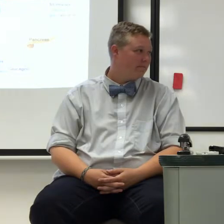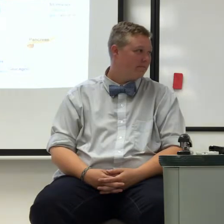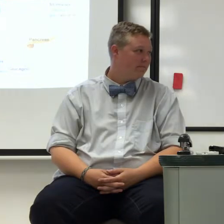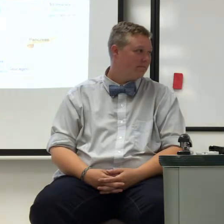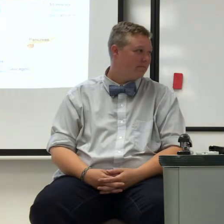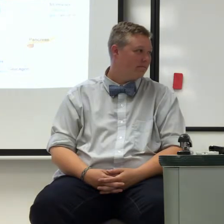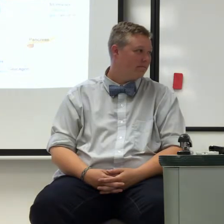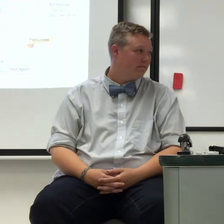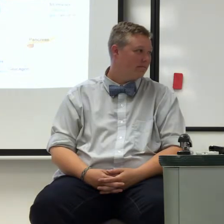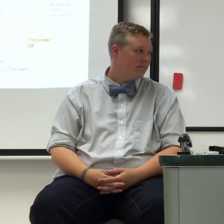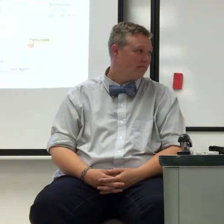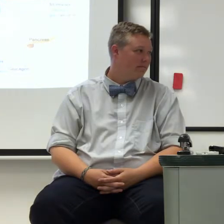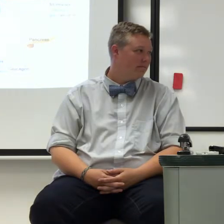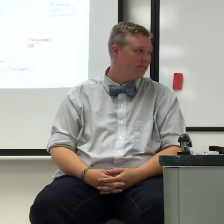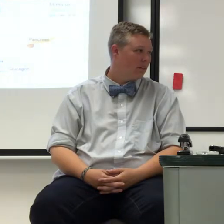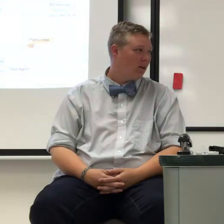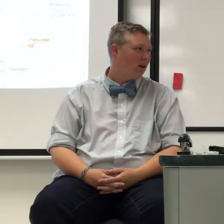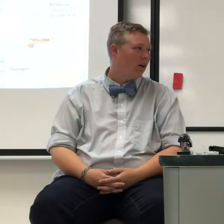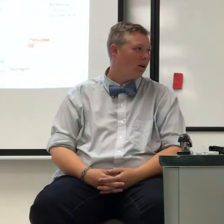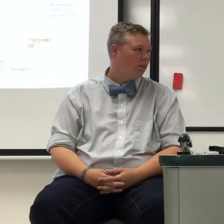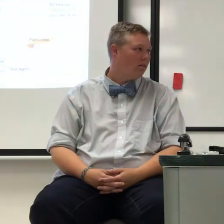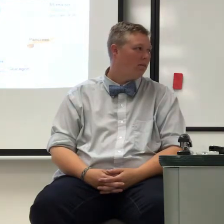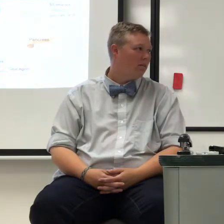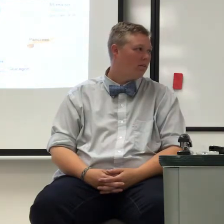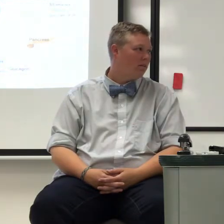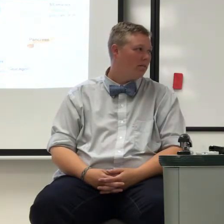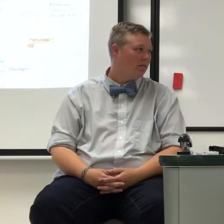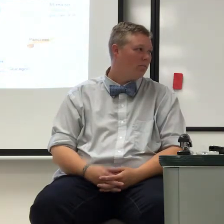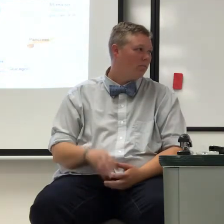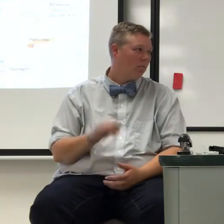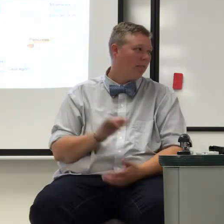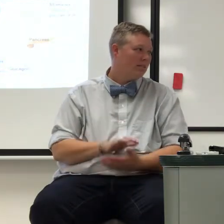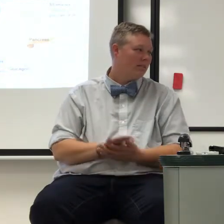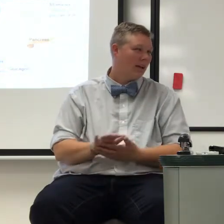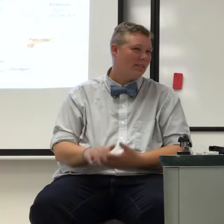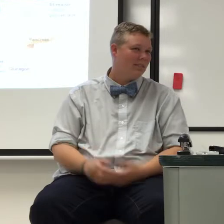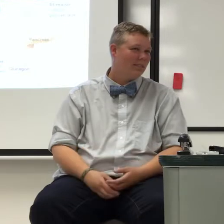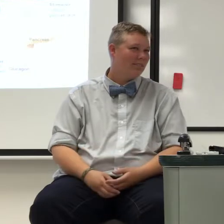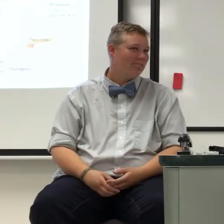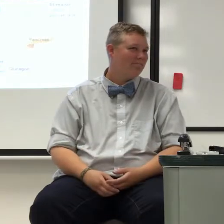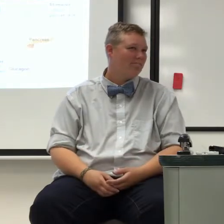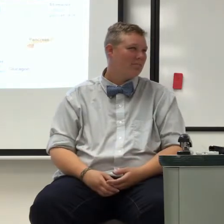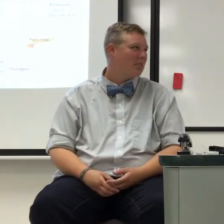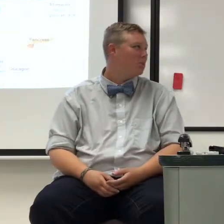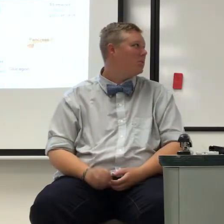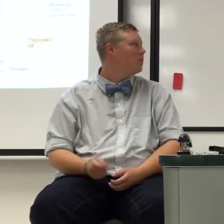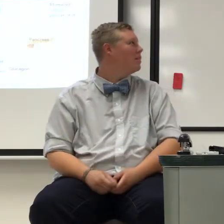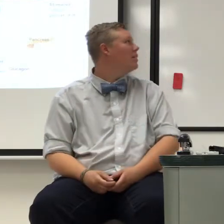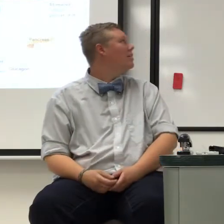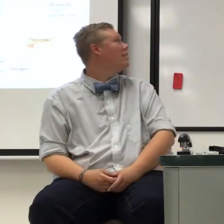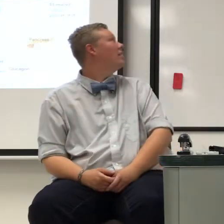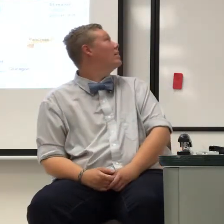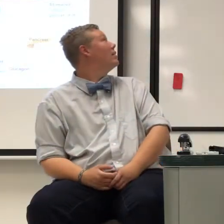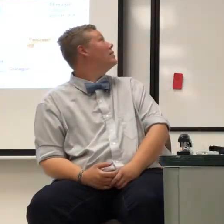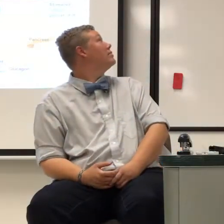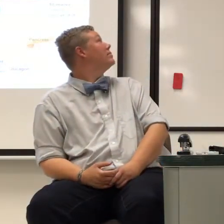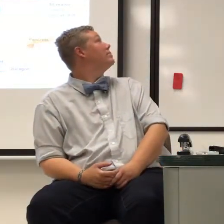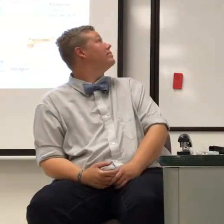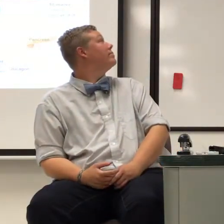blood sugar, blood glucose. Glucose, you need to know, it's the circulation form of sugar in the blood.